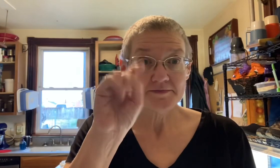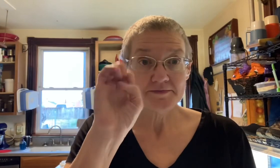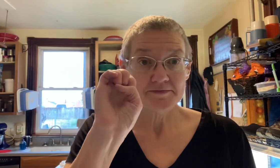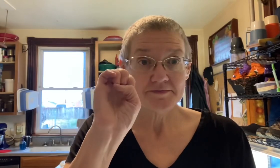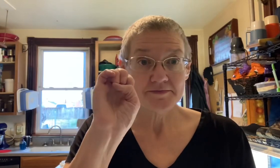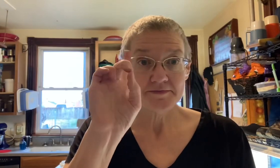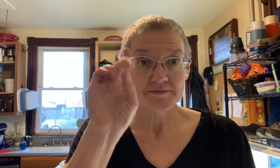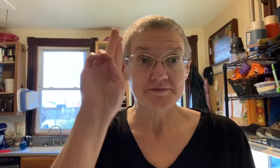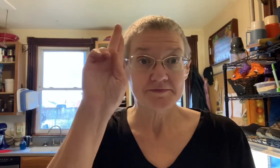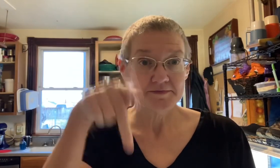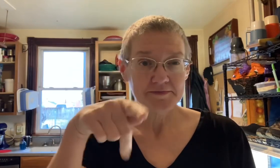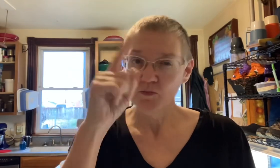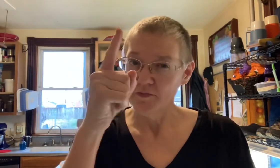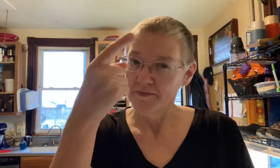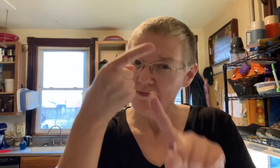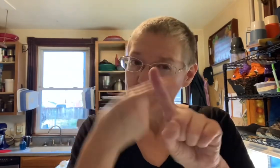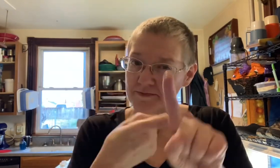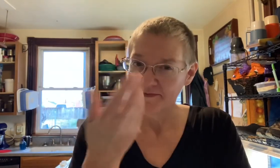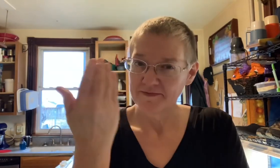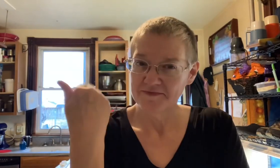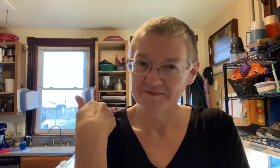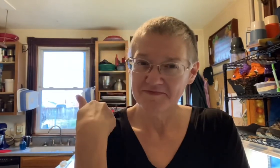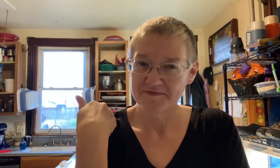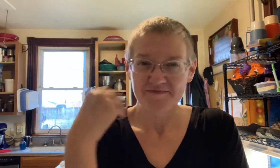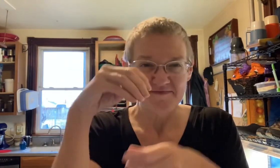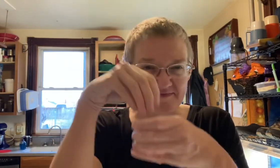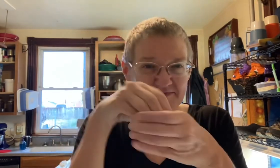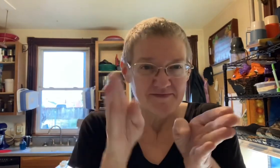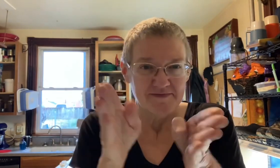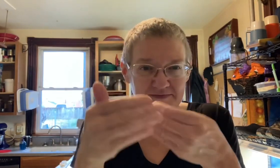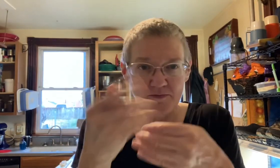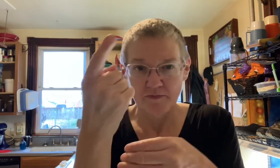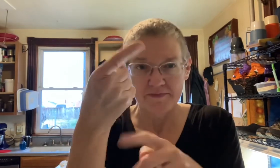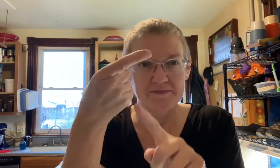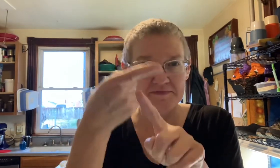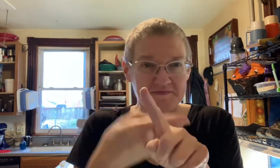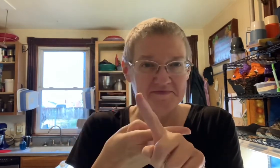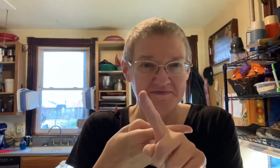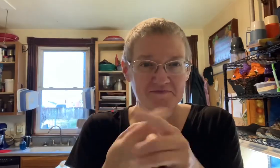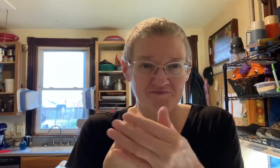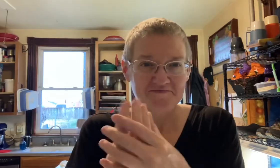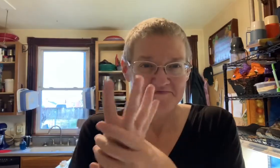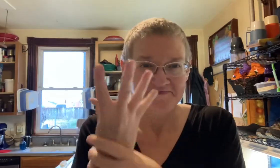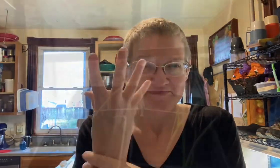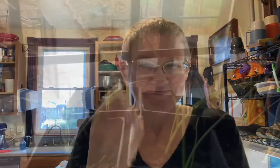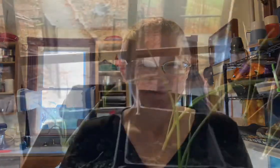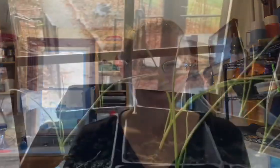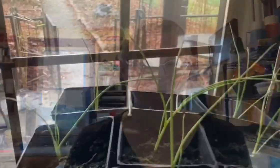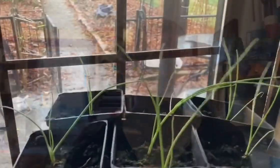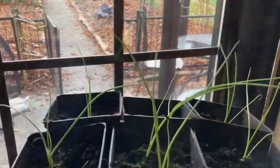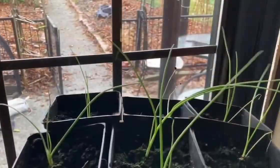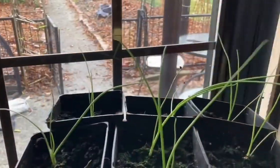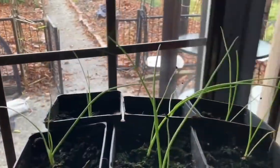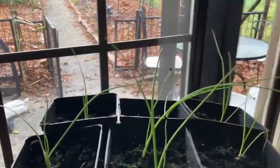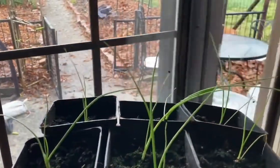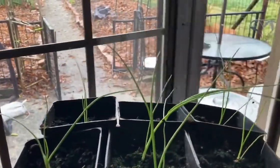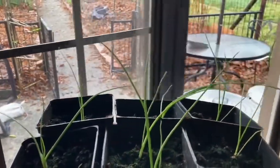And we potted them up only 1 month ago. So they've been in those 4-inch pots for 1 month